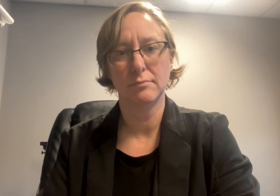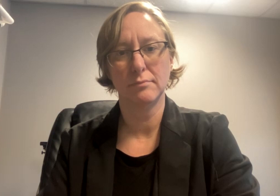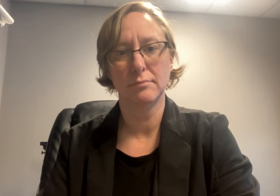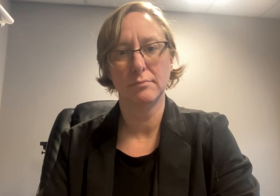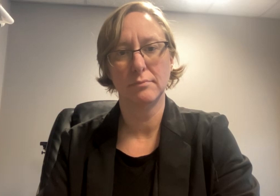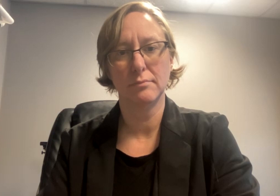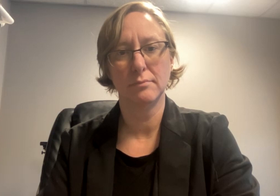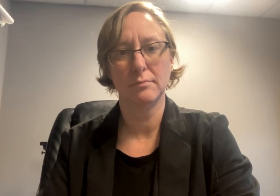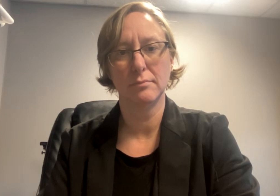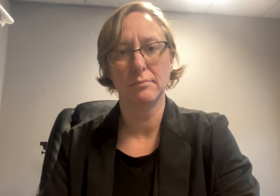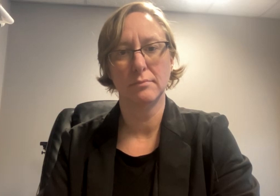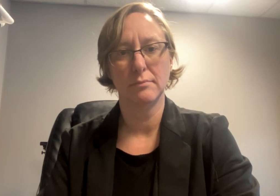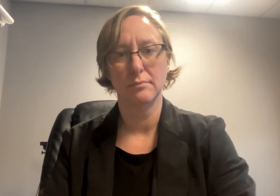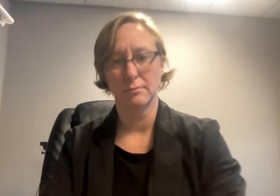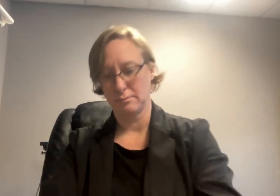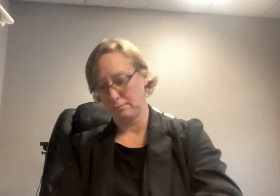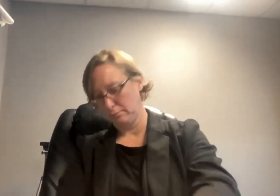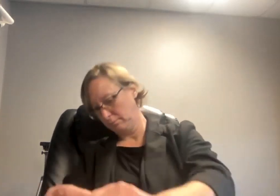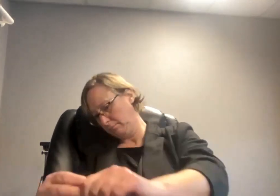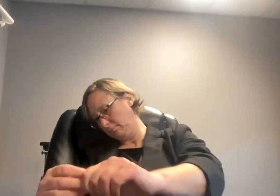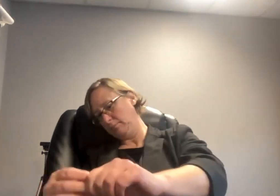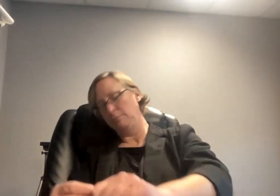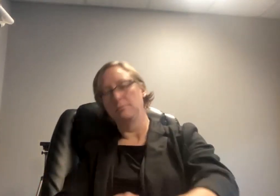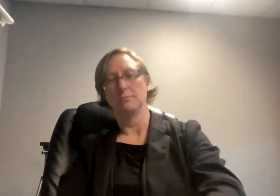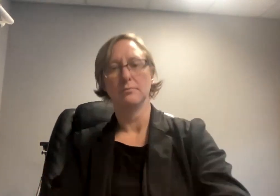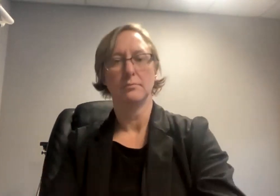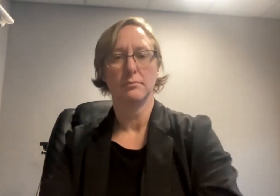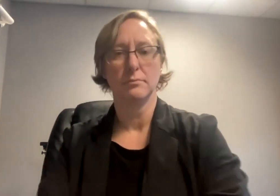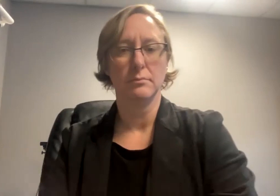and up that issue.